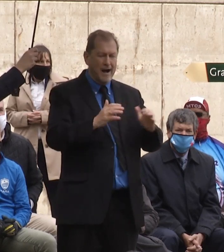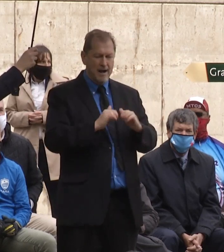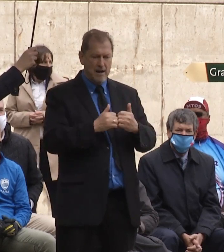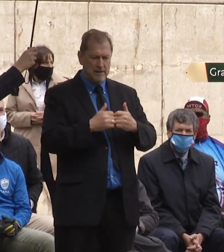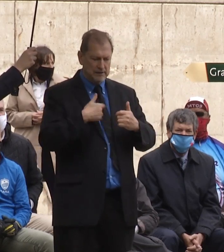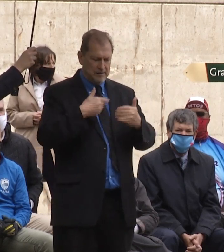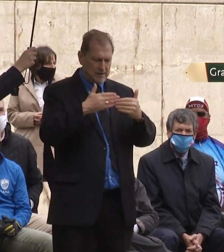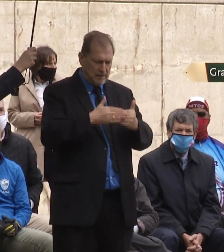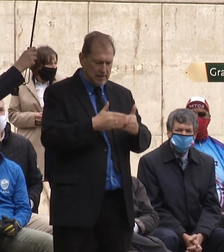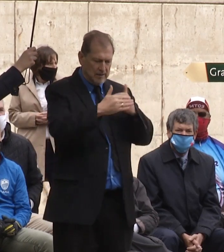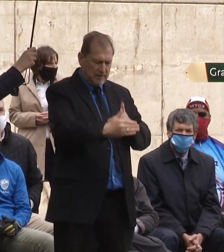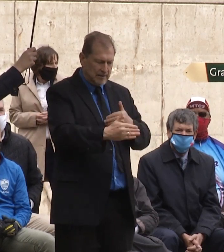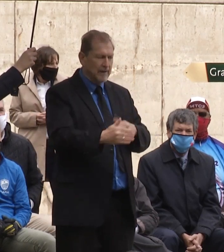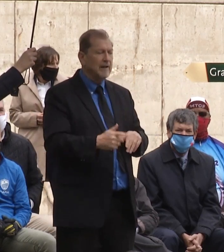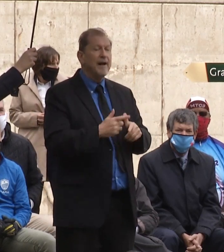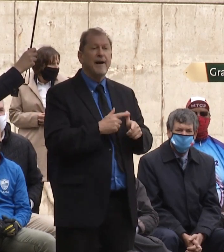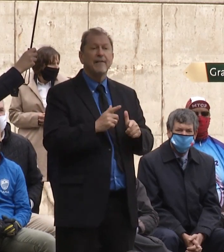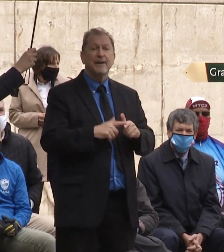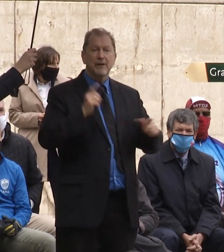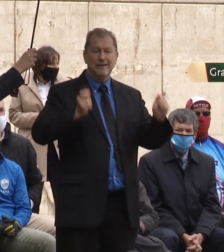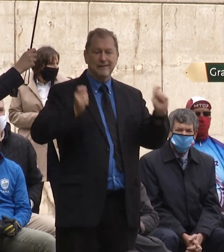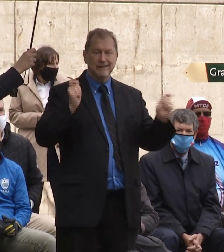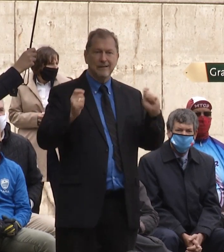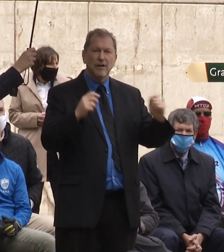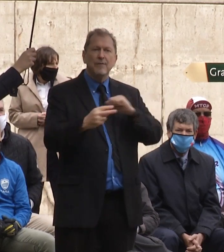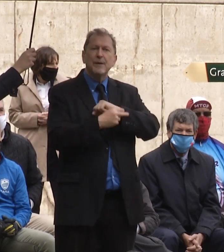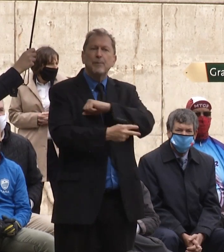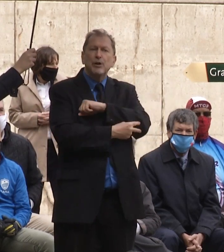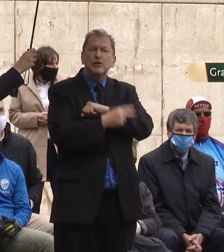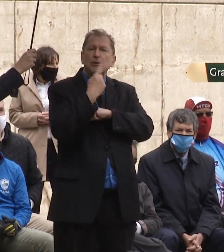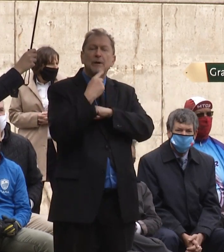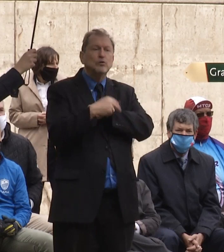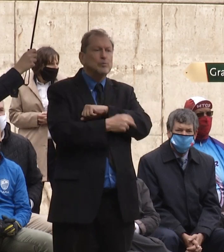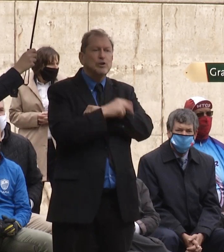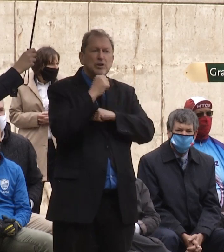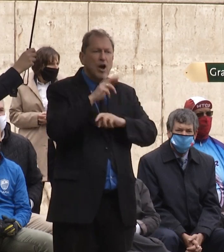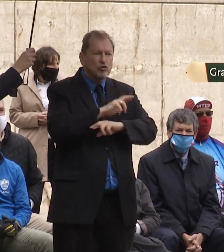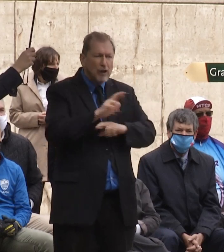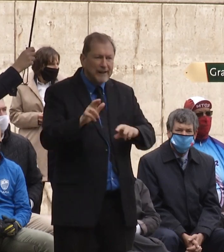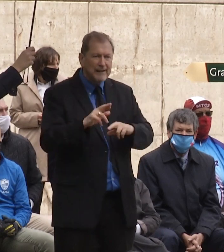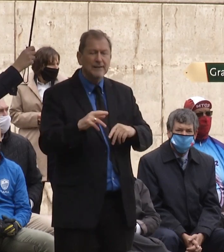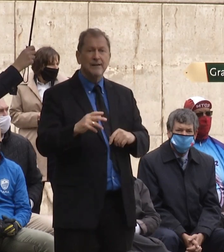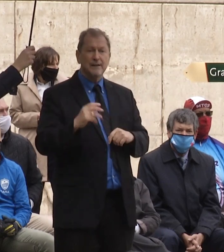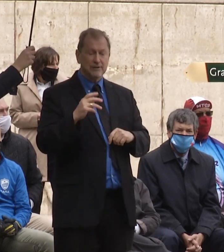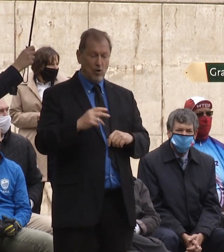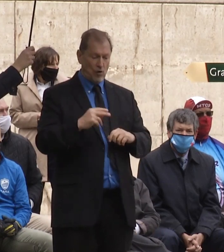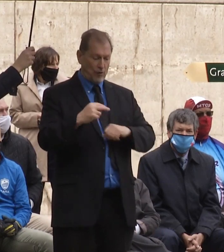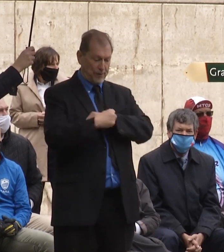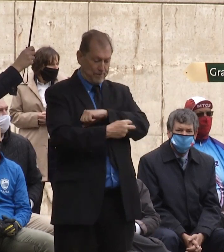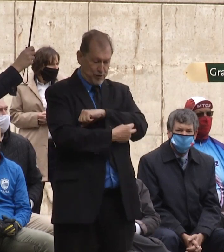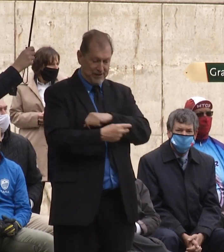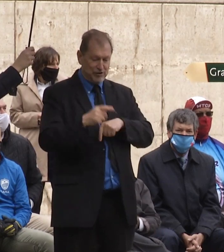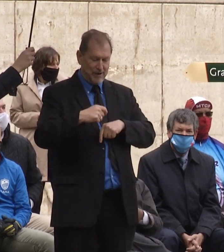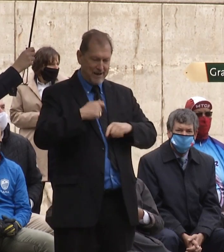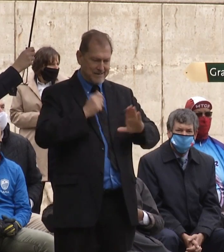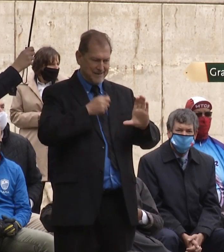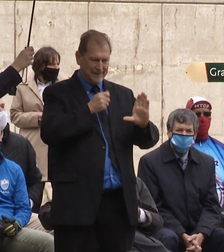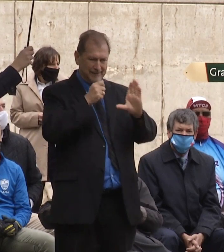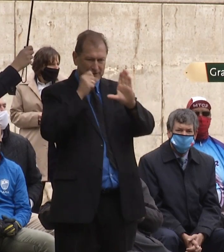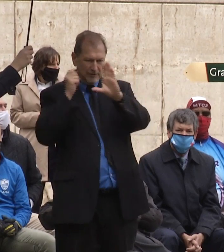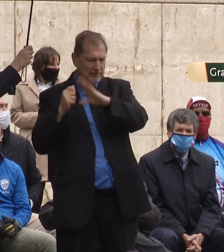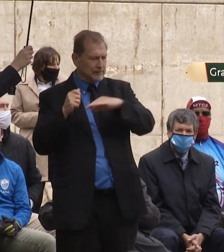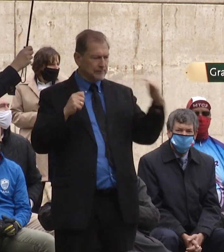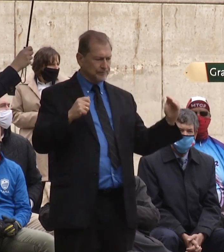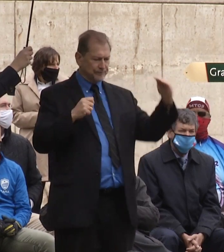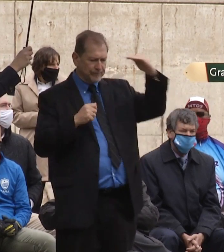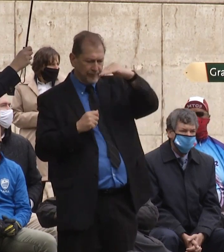we had to retrofit the entire bridge with a cantilever structure. So, you know, we have our bascule bridges that actually they're movable bridges, one of